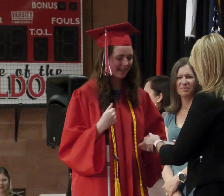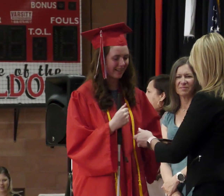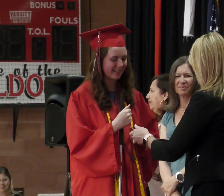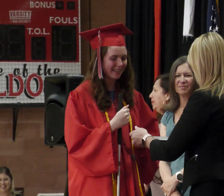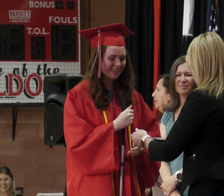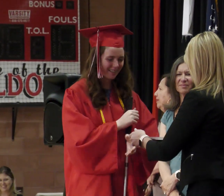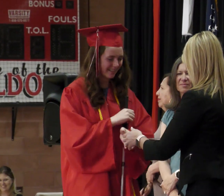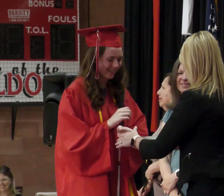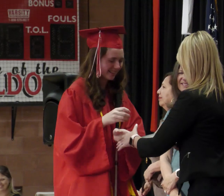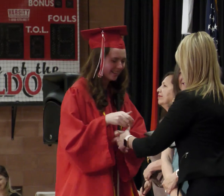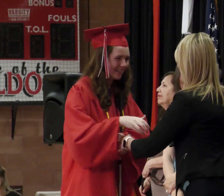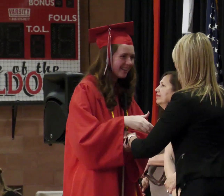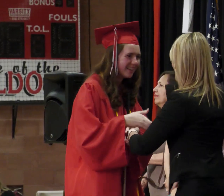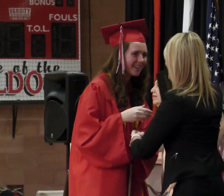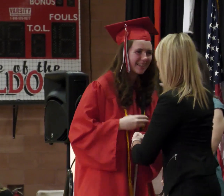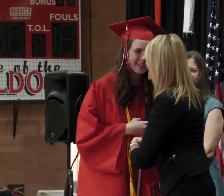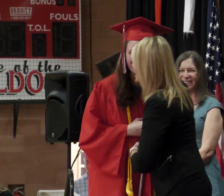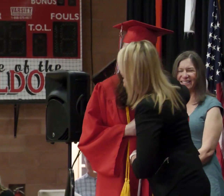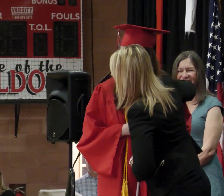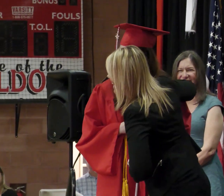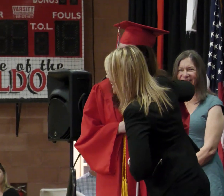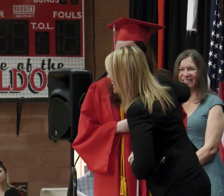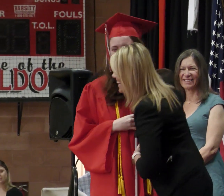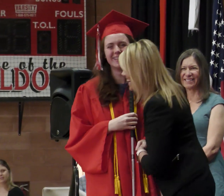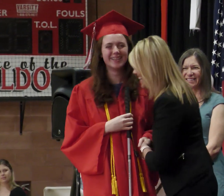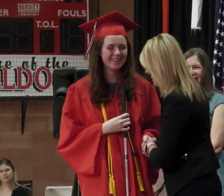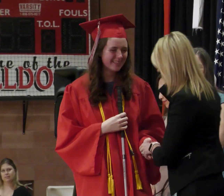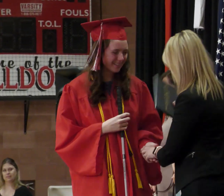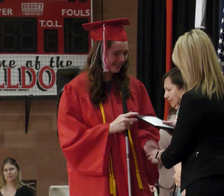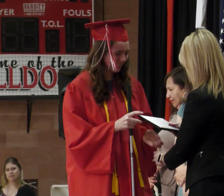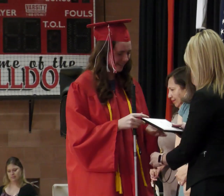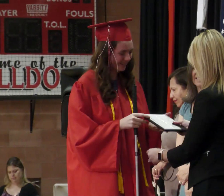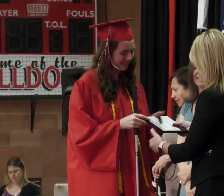From Miss Tara In one of her two hands Giving her a hug